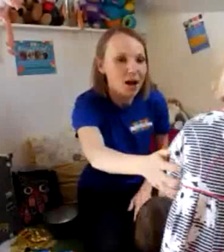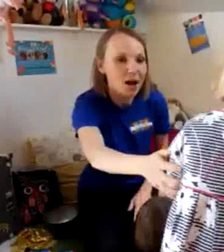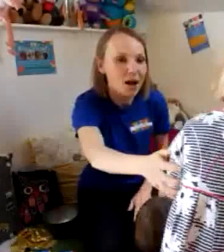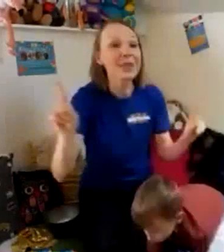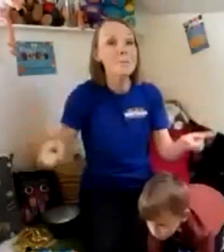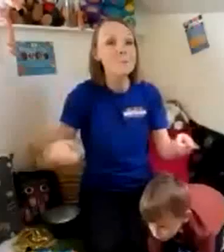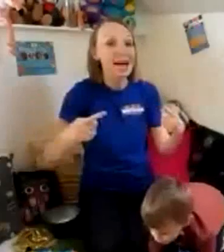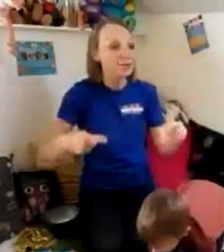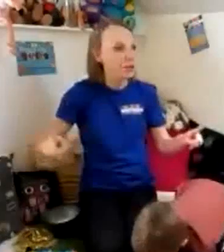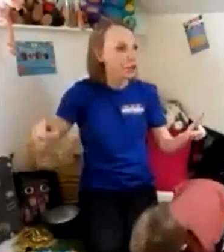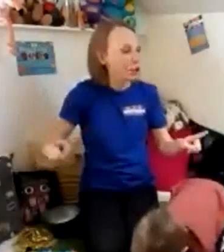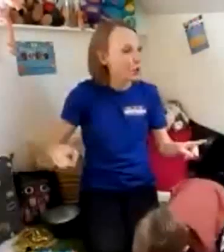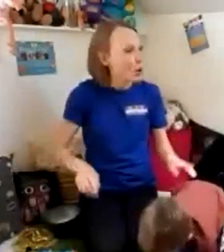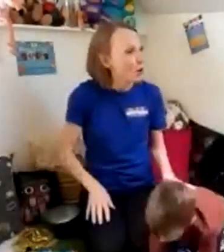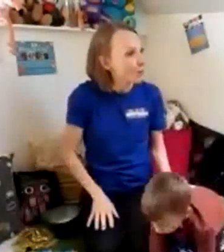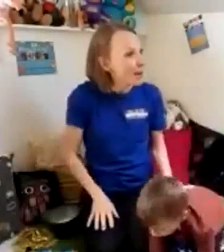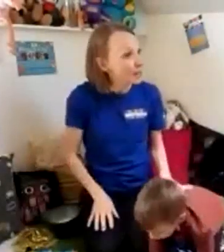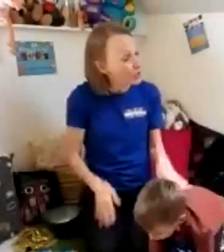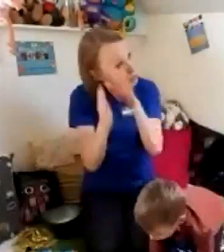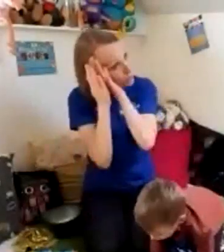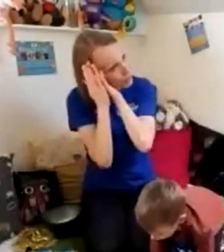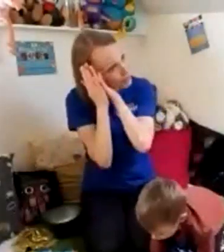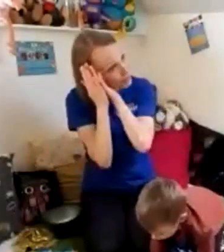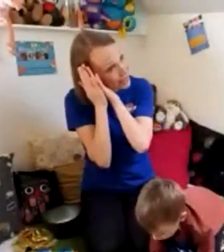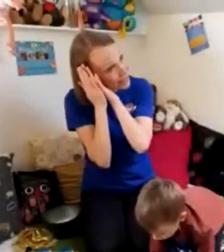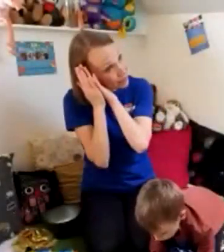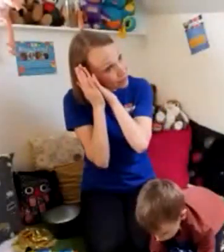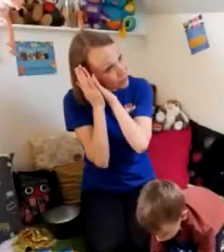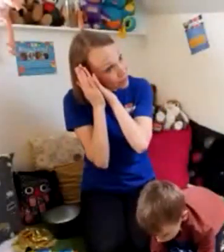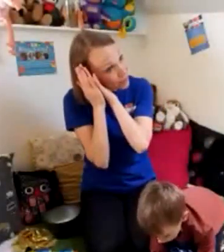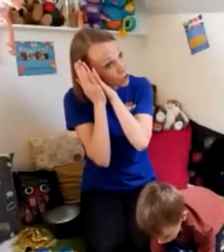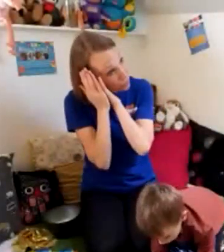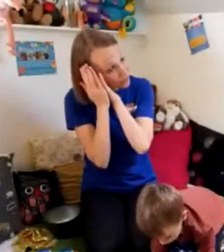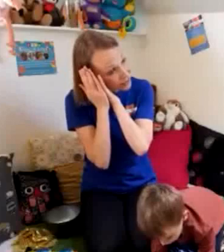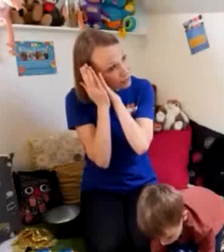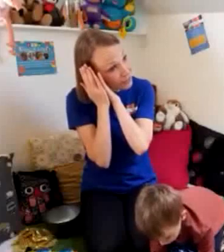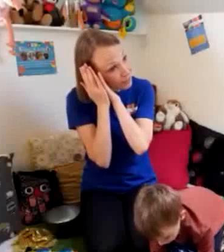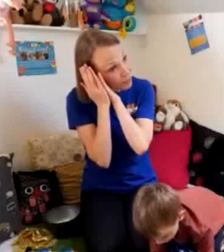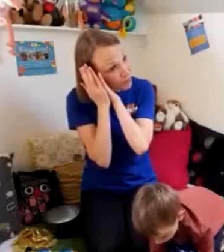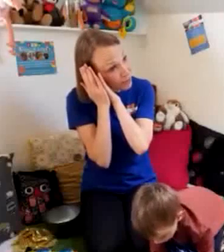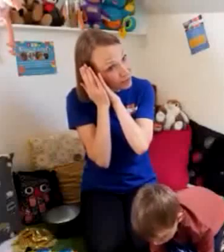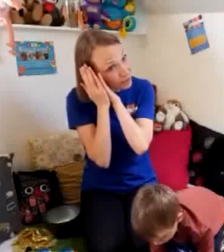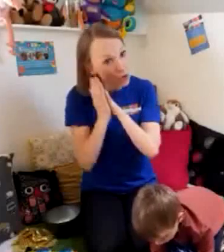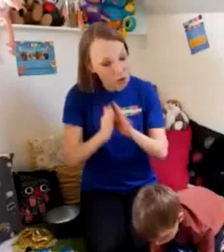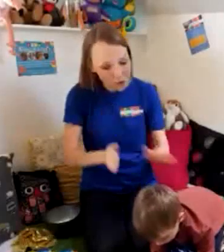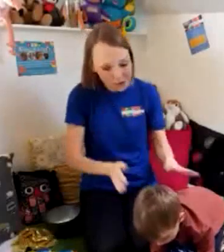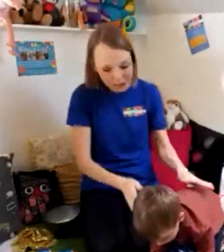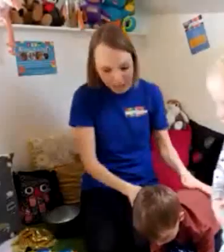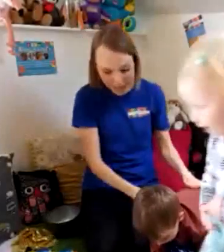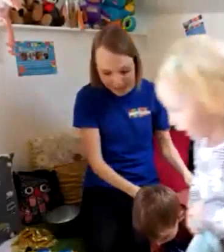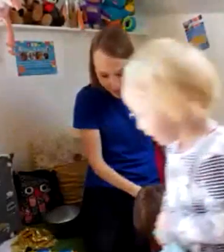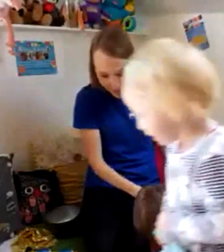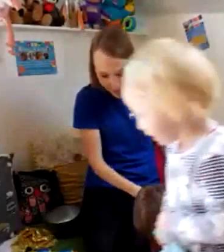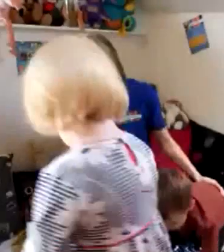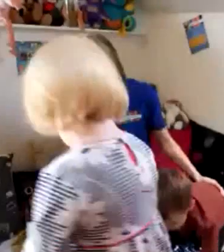with a merry tune? Right, May, can you go to sleep? Yeah. Can you go to sleep for sleeping bunnies? Do you want to lie down? Have it, are you going to lie down